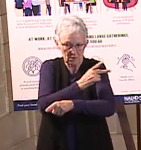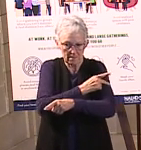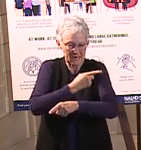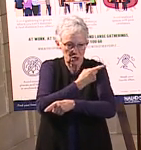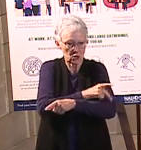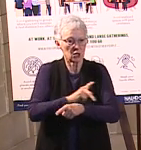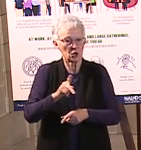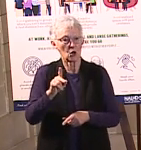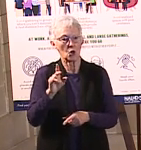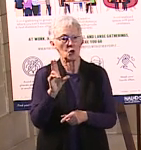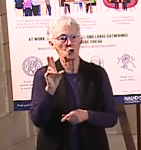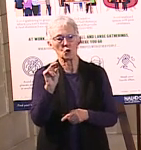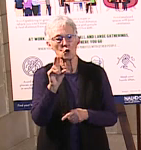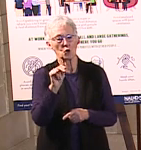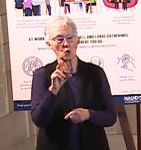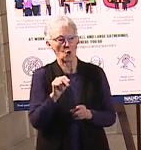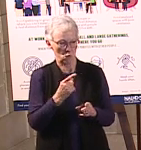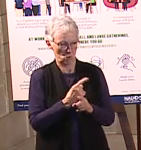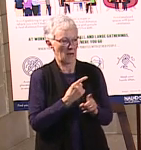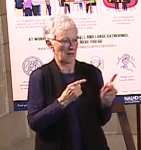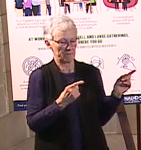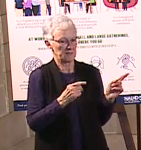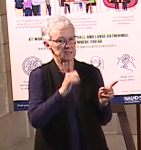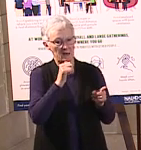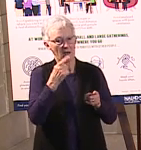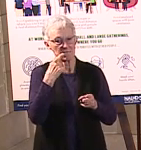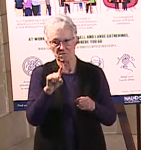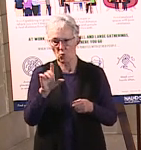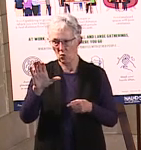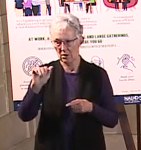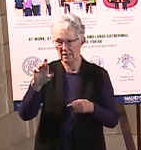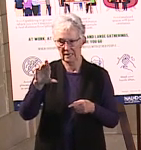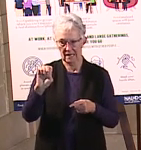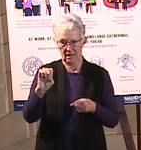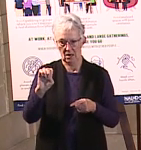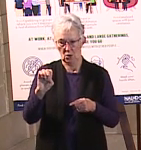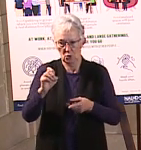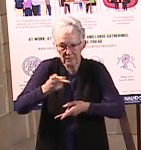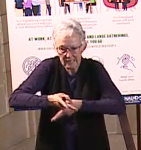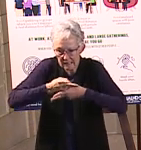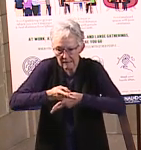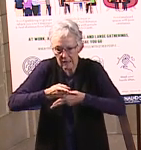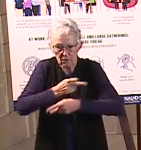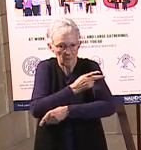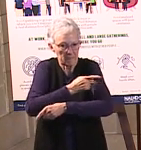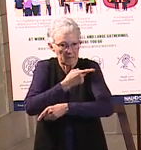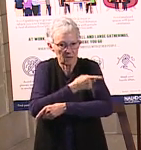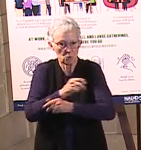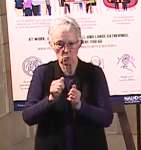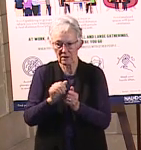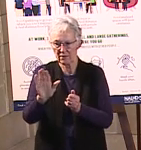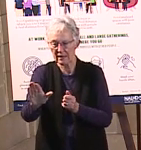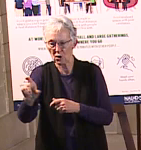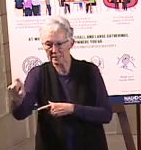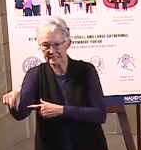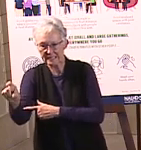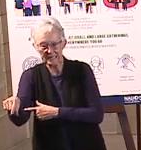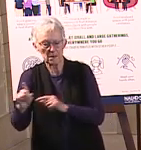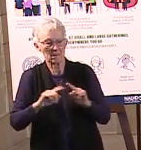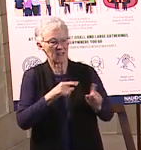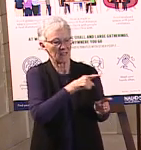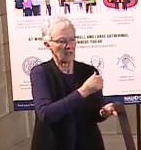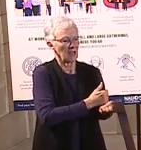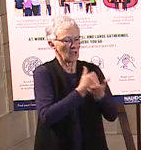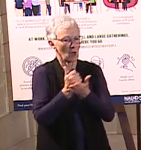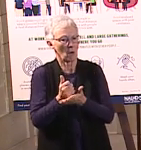The training really isn't on caregiving because the essential caregivers are really just assisting with activities of daily living. So they may